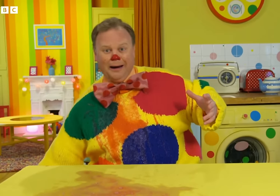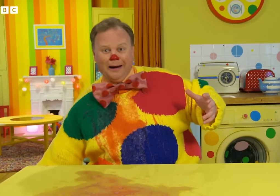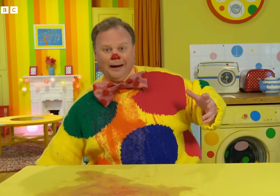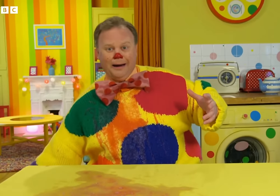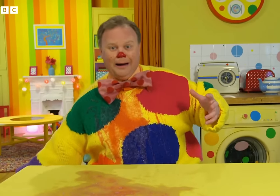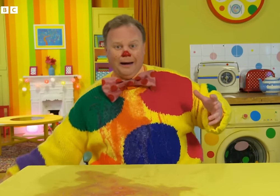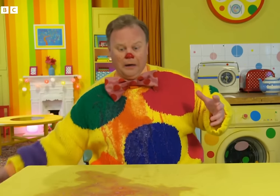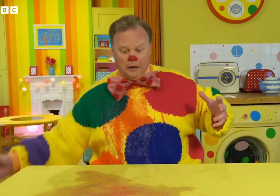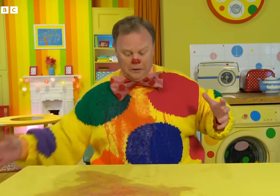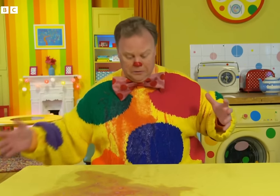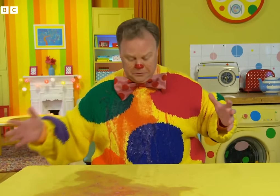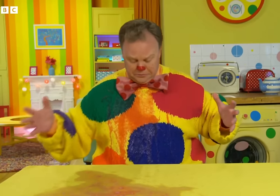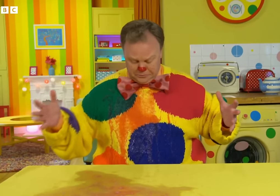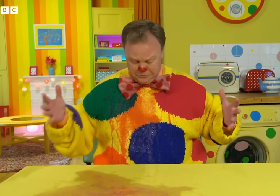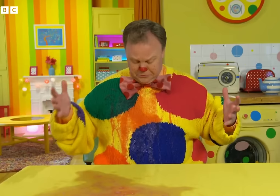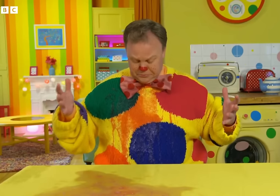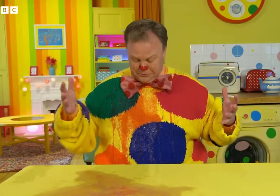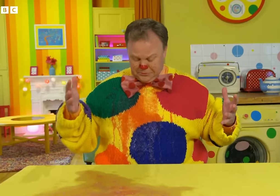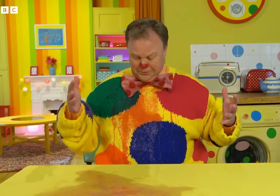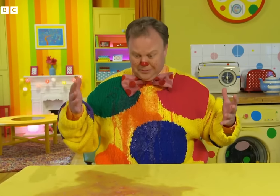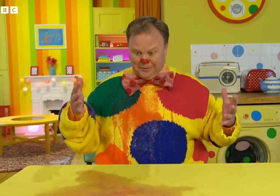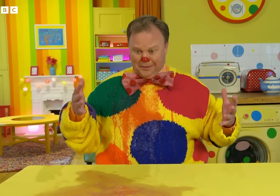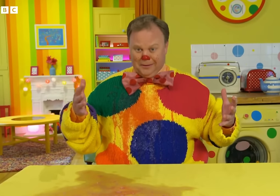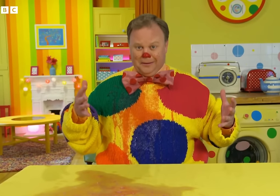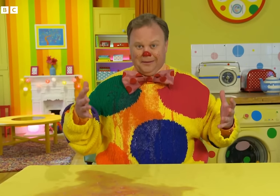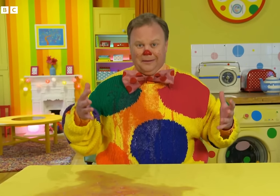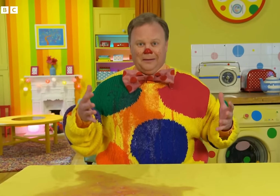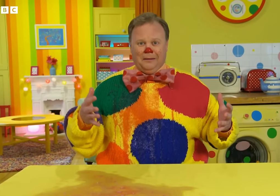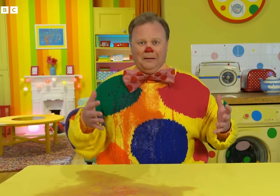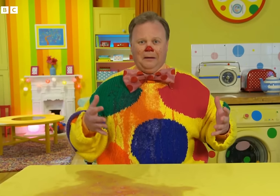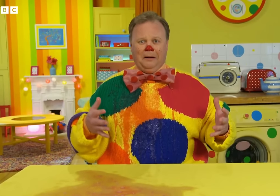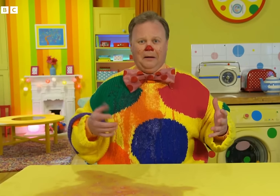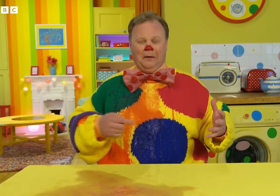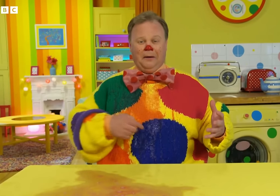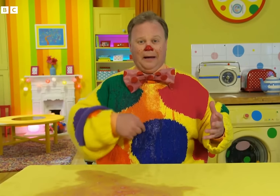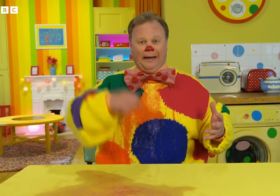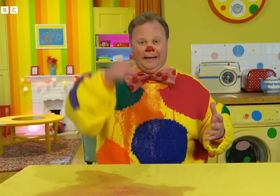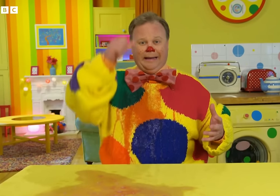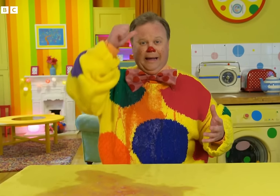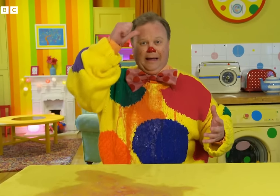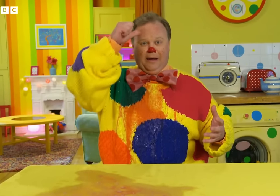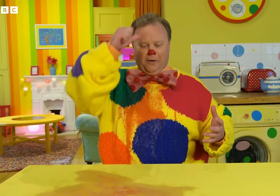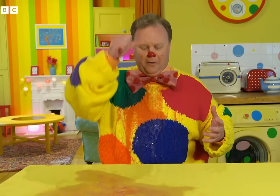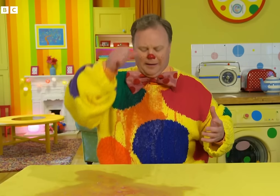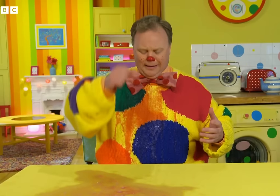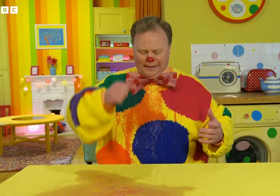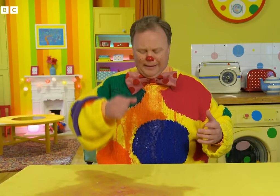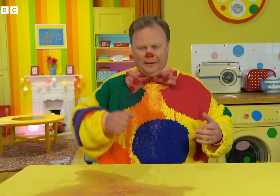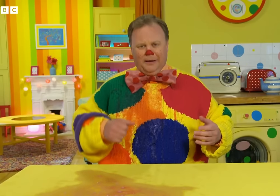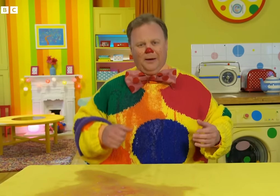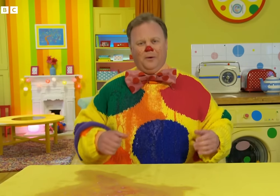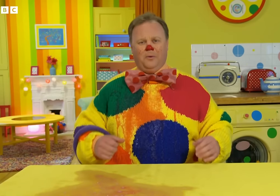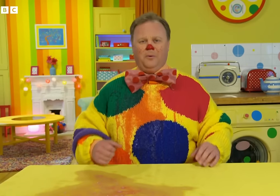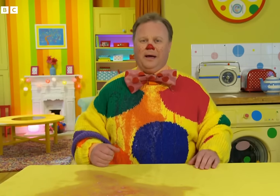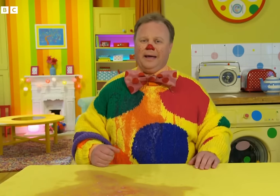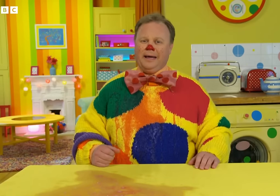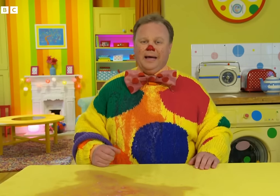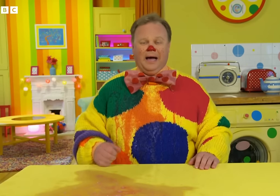tablecloth and all over your spotty jumper. Oh, I know. Oh,